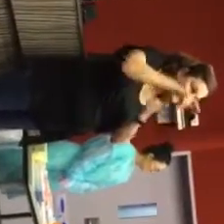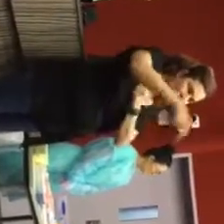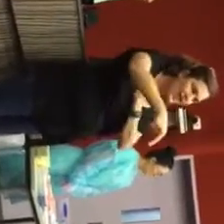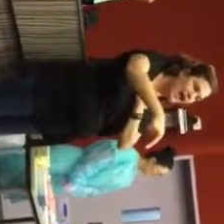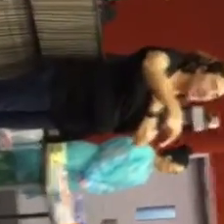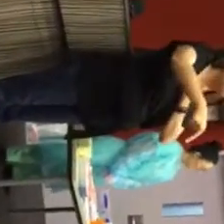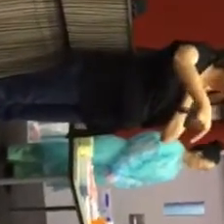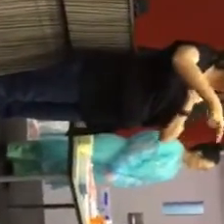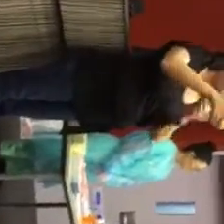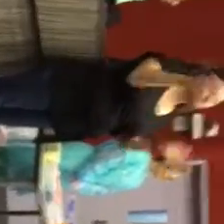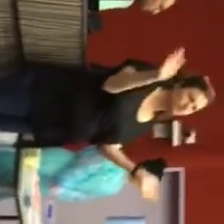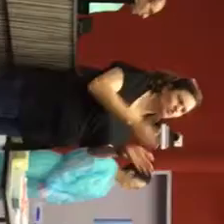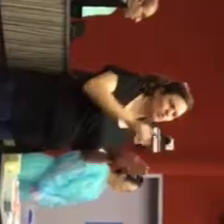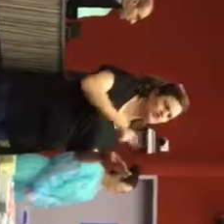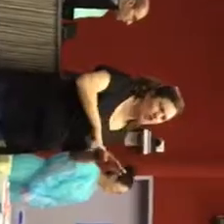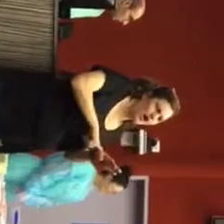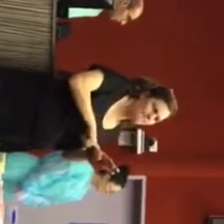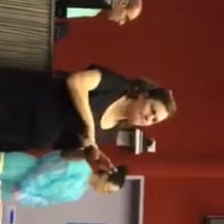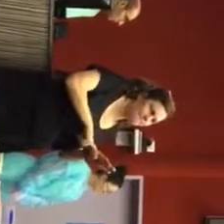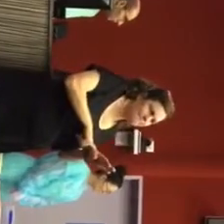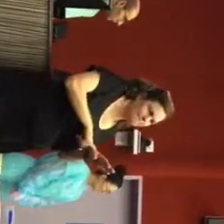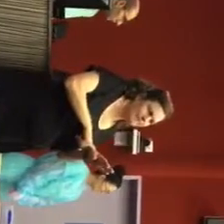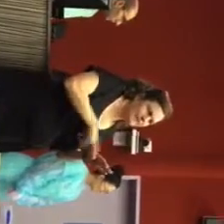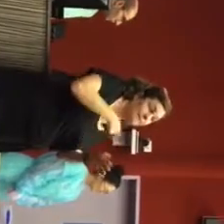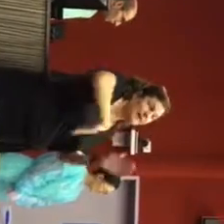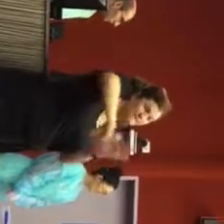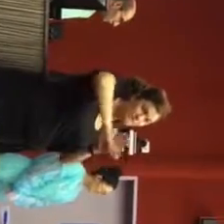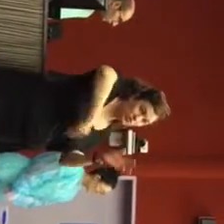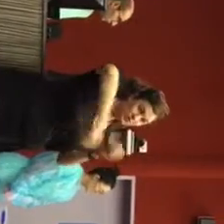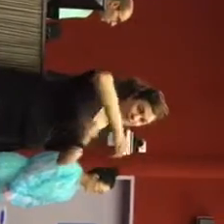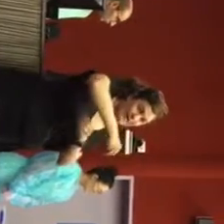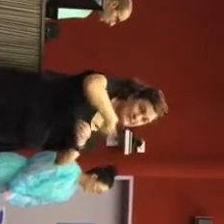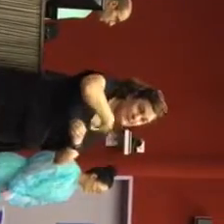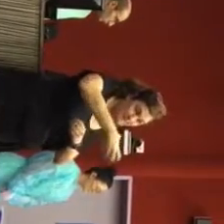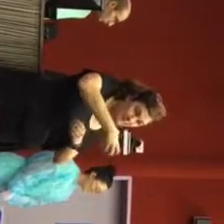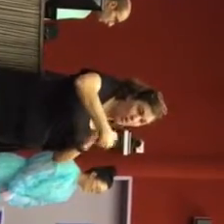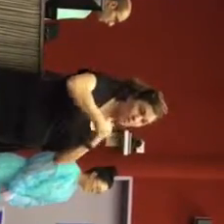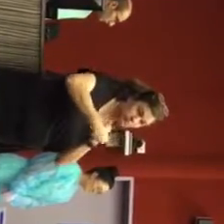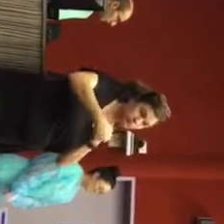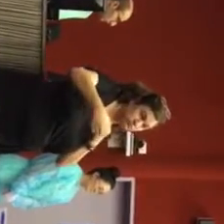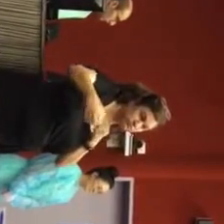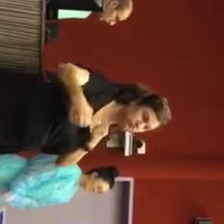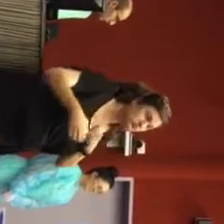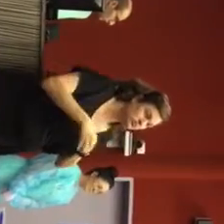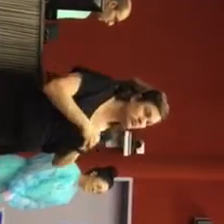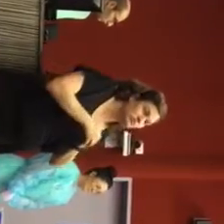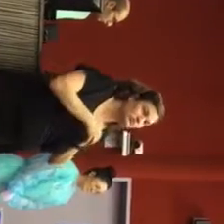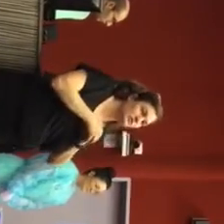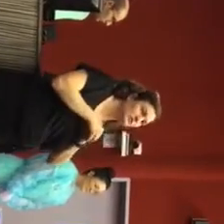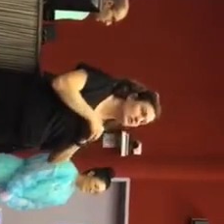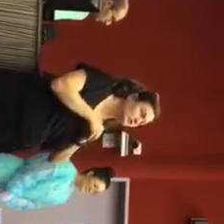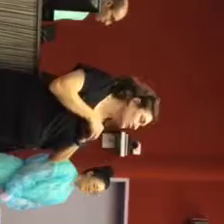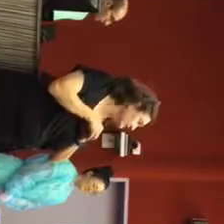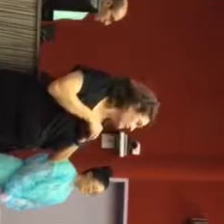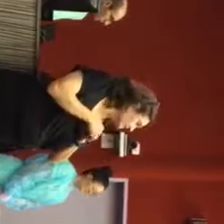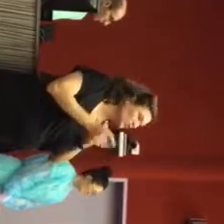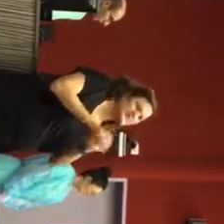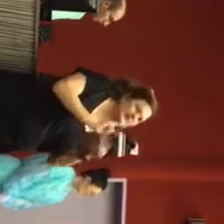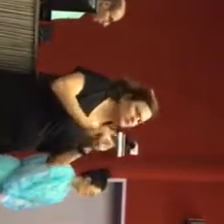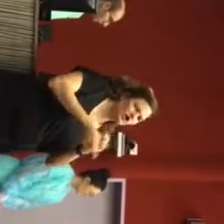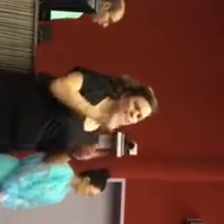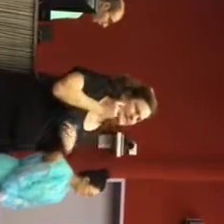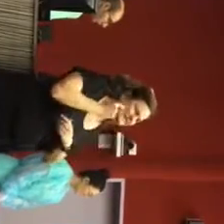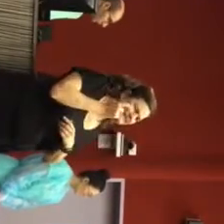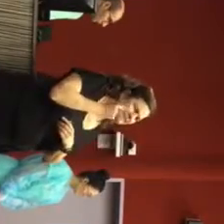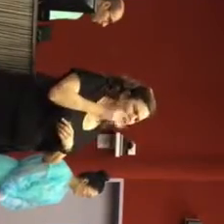design, position of the teeth, the bite, the way they meet together, if that's all right, it's just the bases that are wrong, then you get a new set